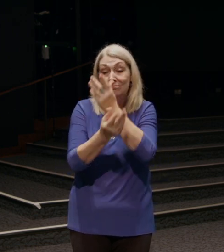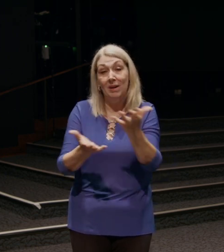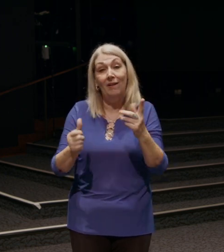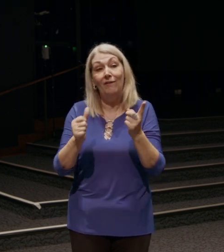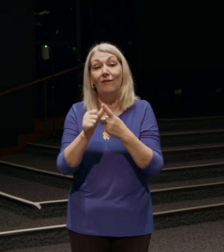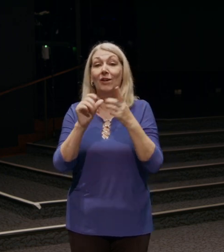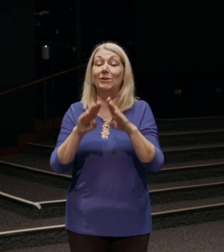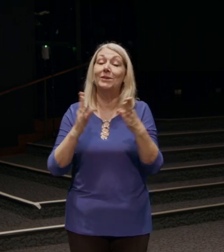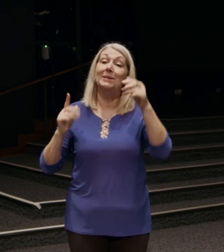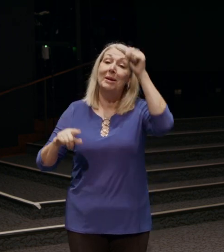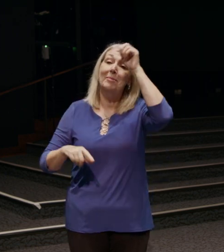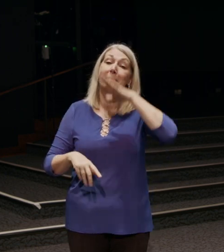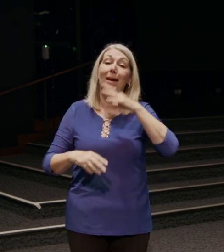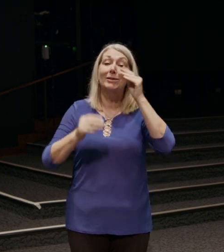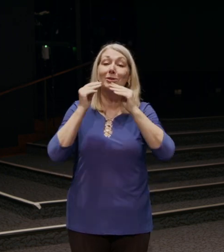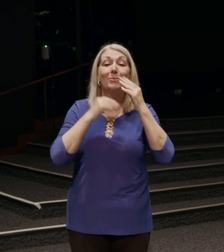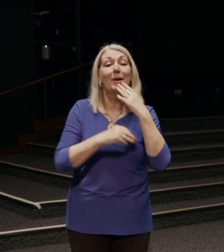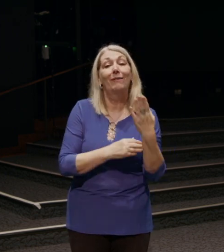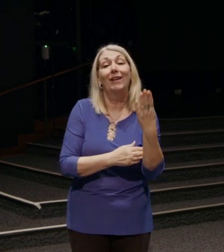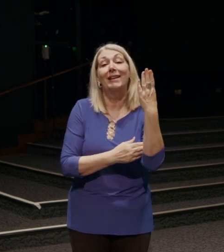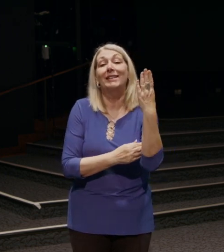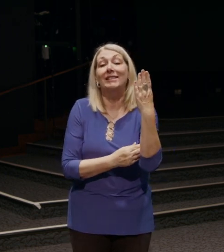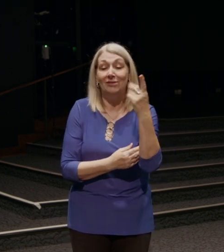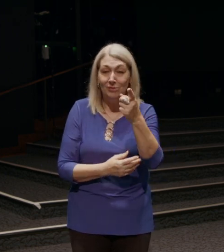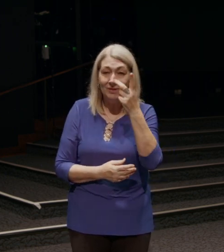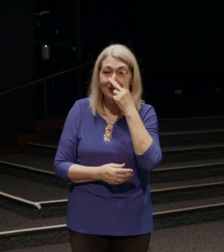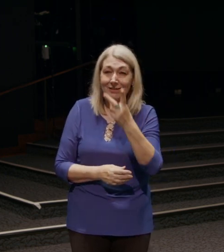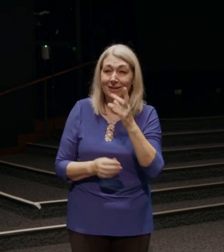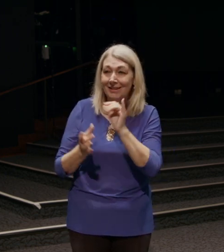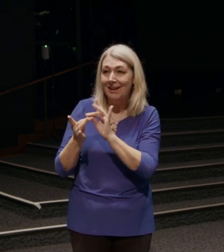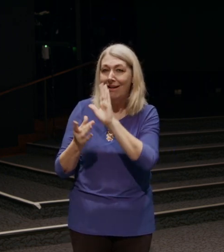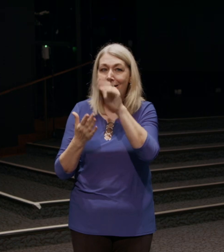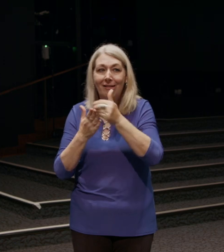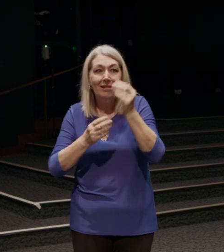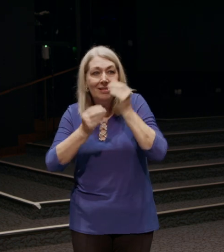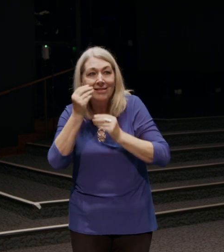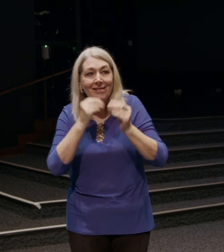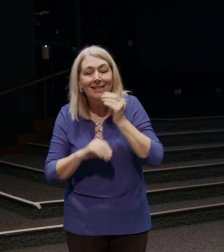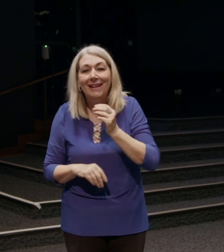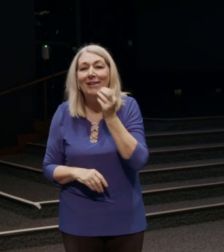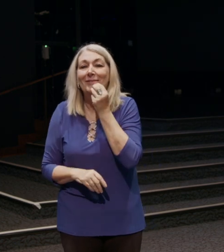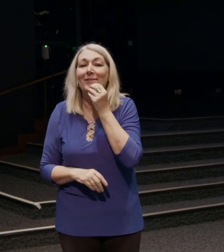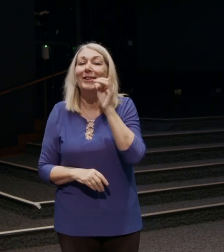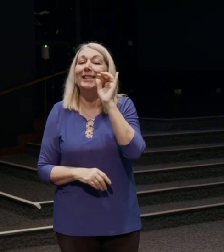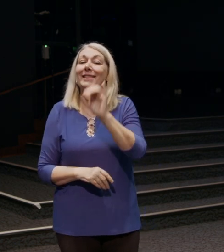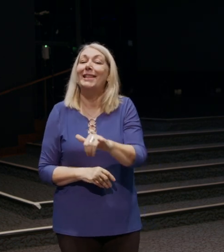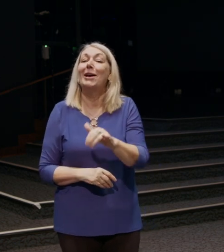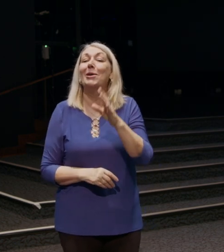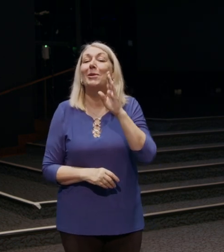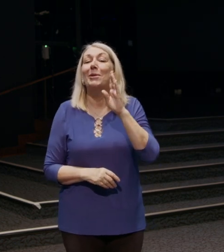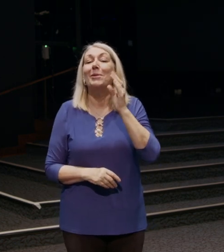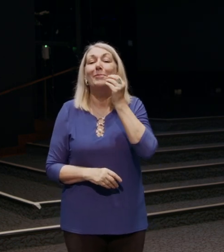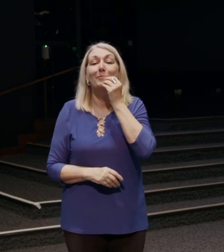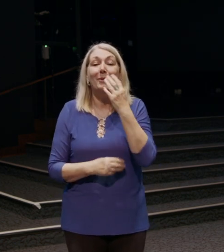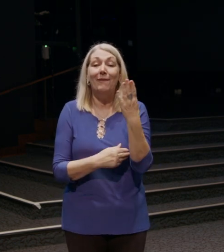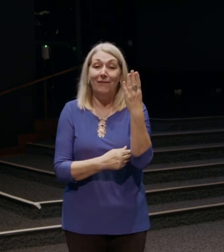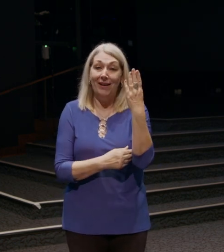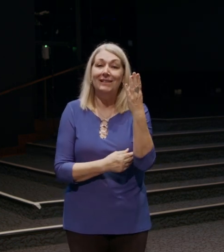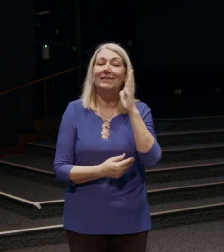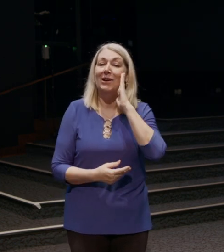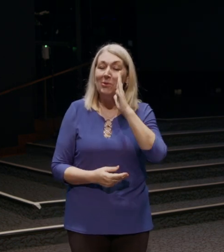of all, men's breakfast. You saw that commercial, eating all the food. Men's breakfast is coming up. You can get the information at